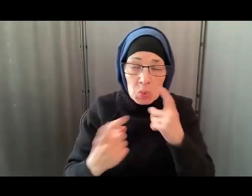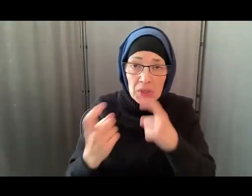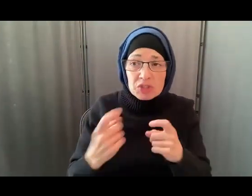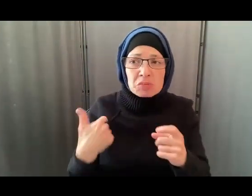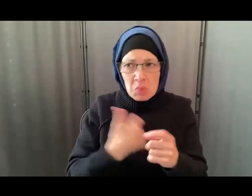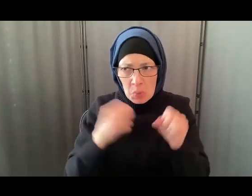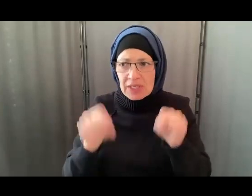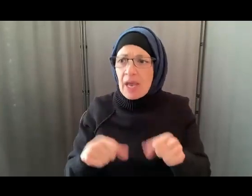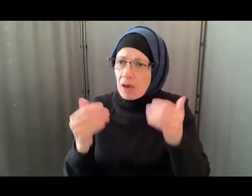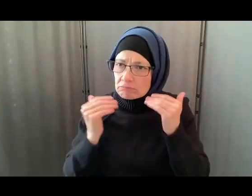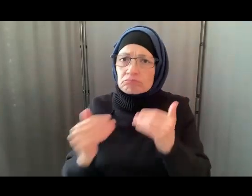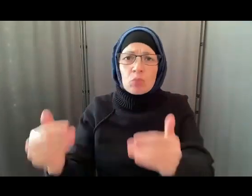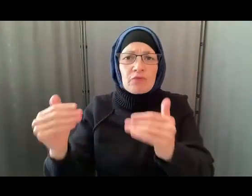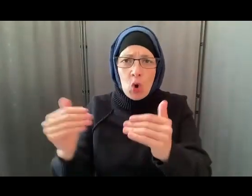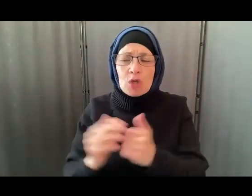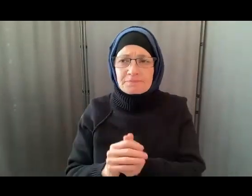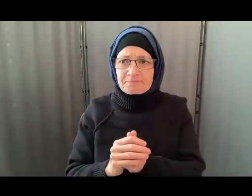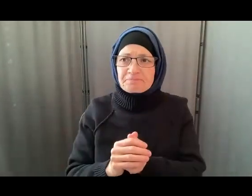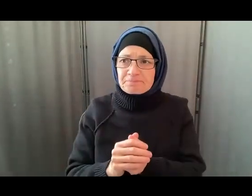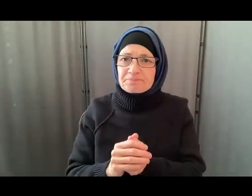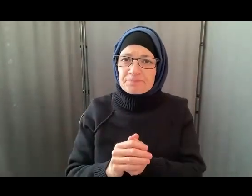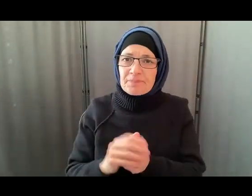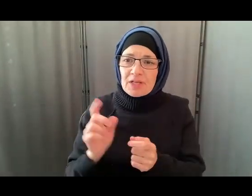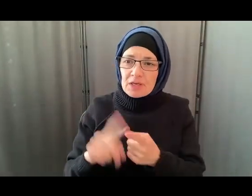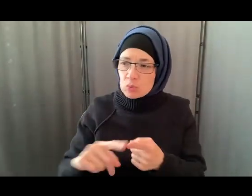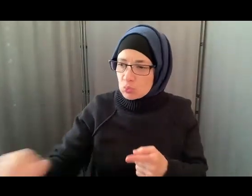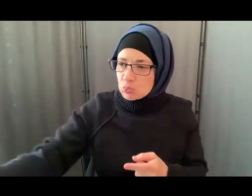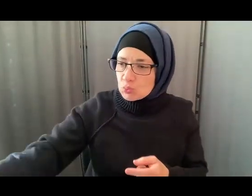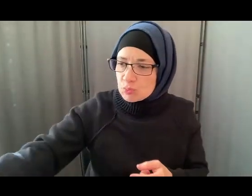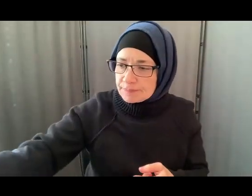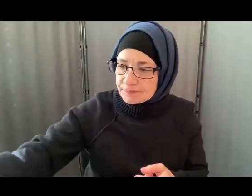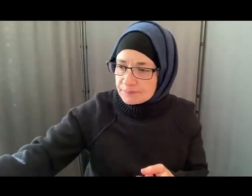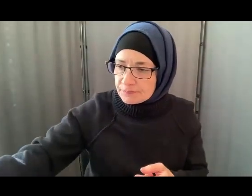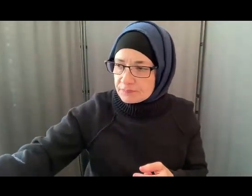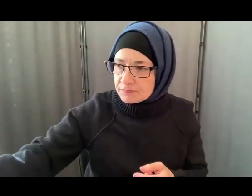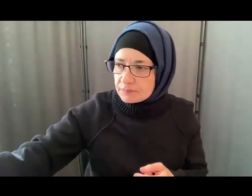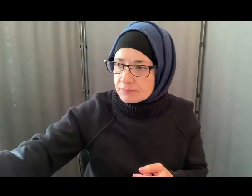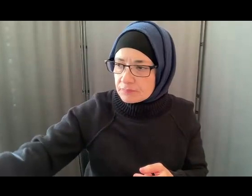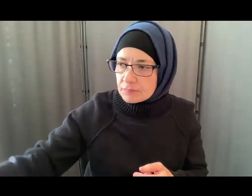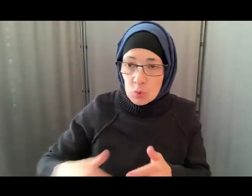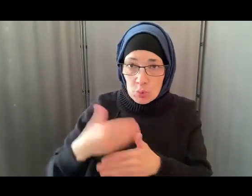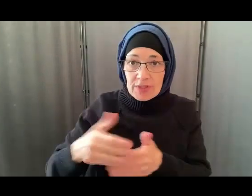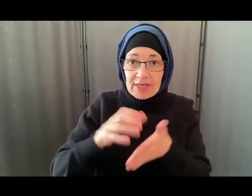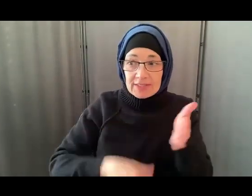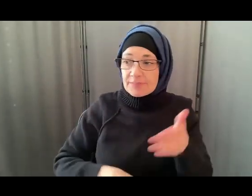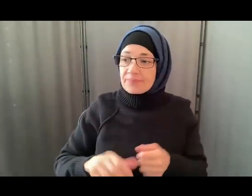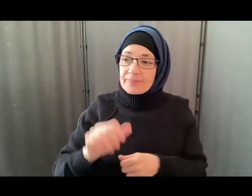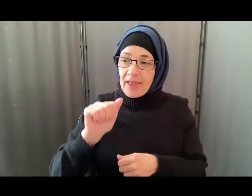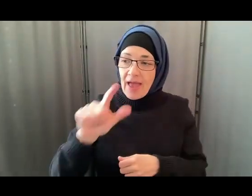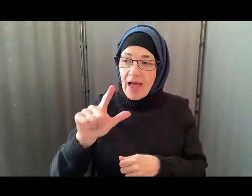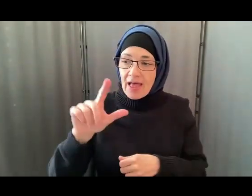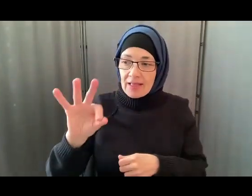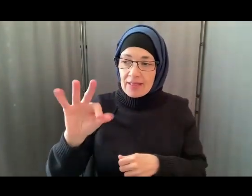can definitely move on to the following surah, Surah Al-Fath,